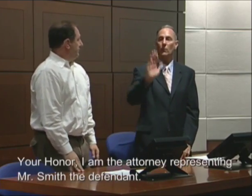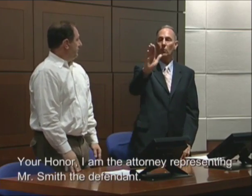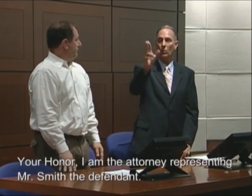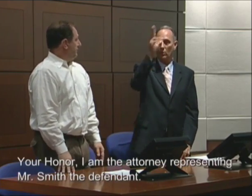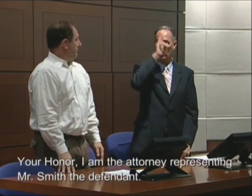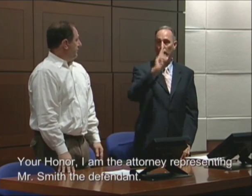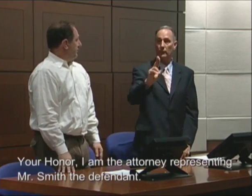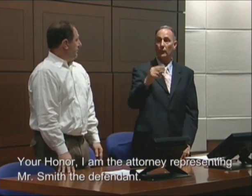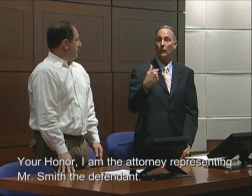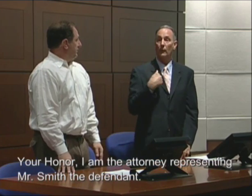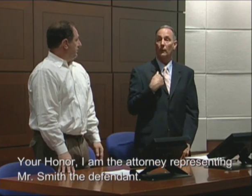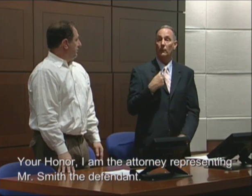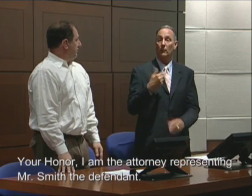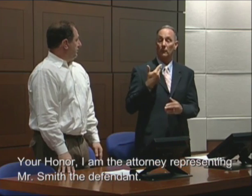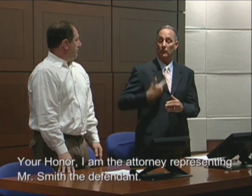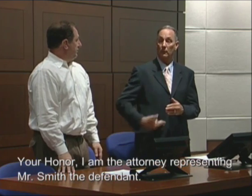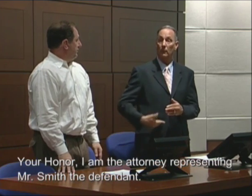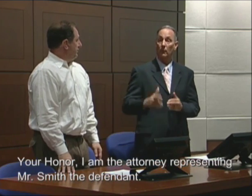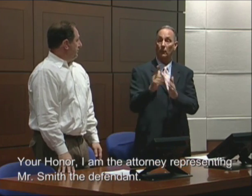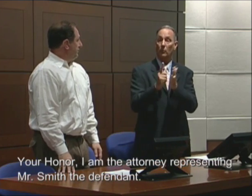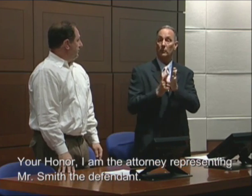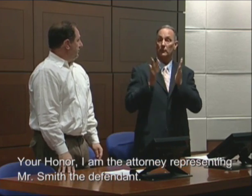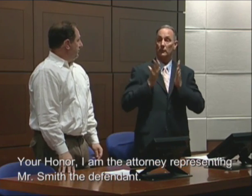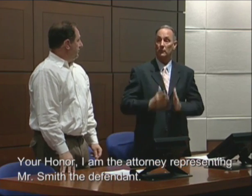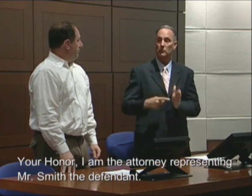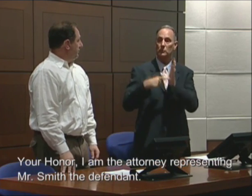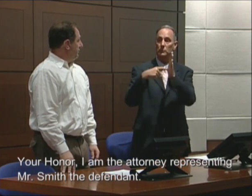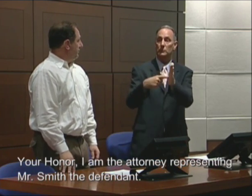Your Honor, I am the attorney representing Mr. Smith, the defendant.